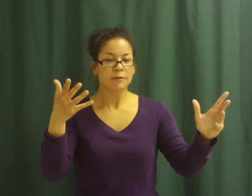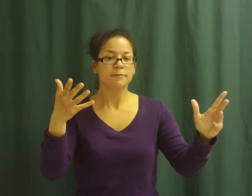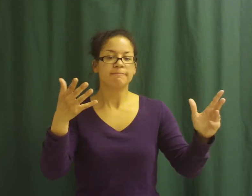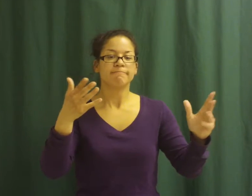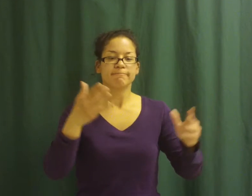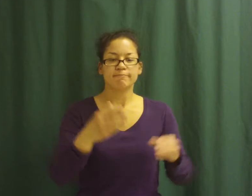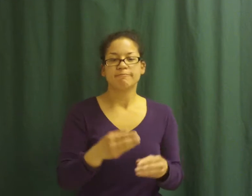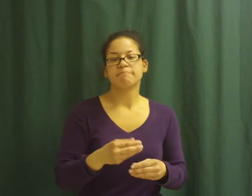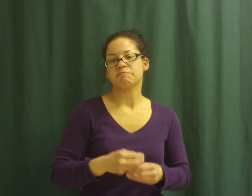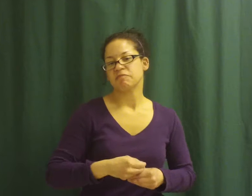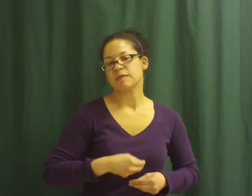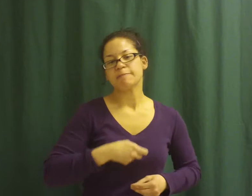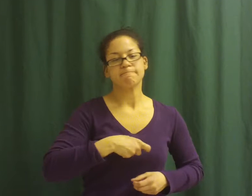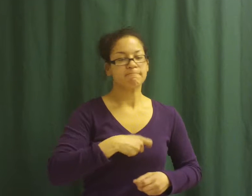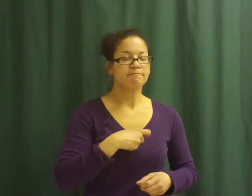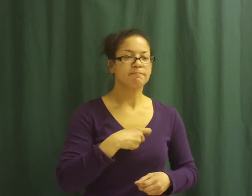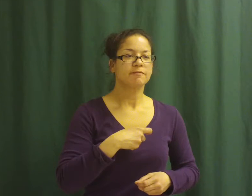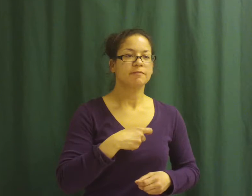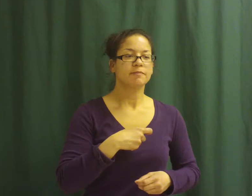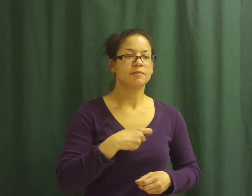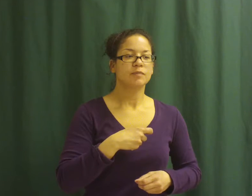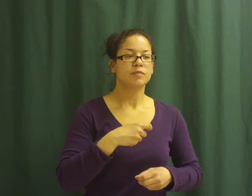But it must do more than that.